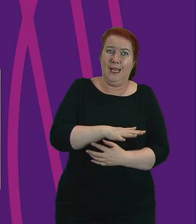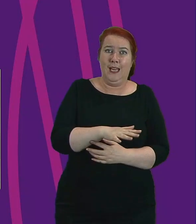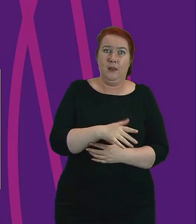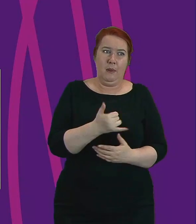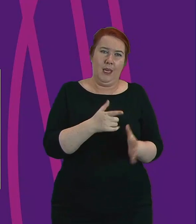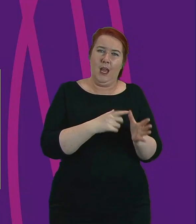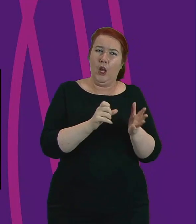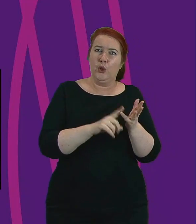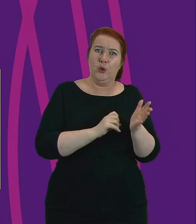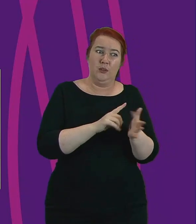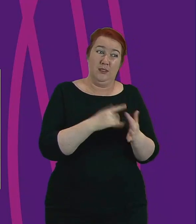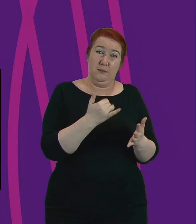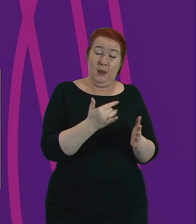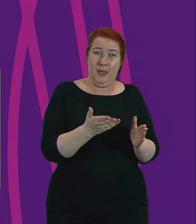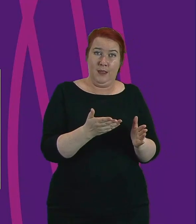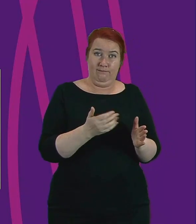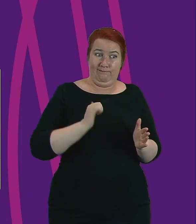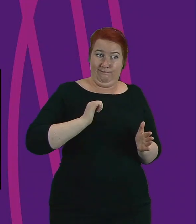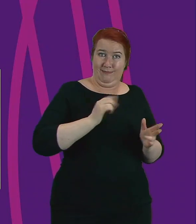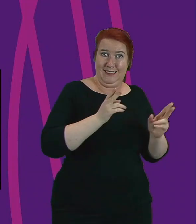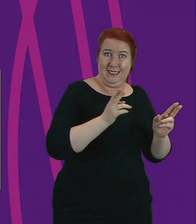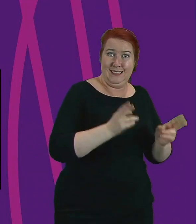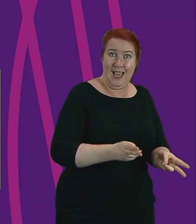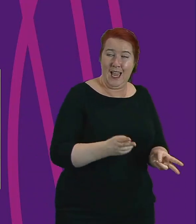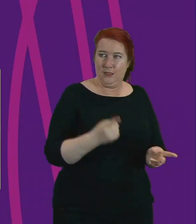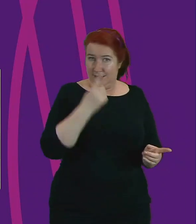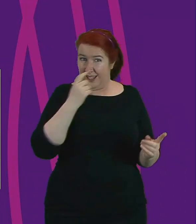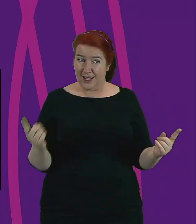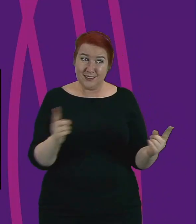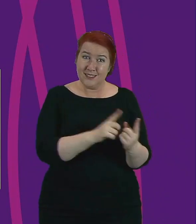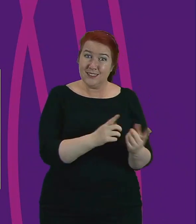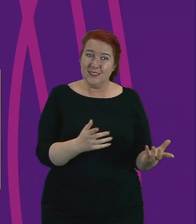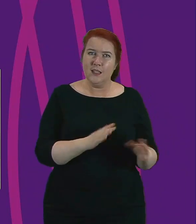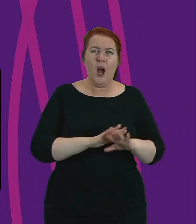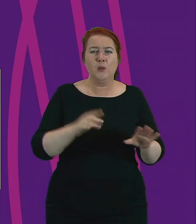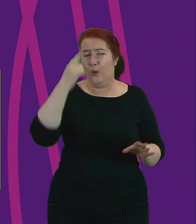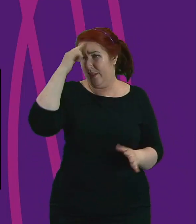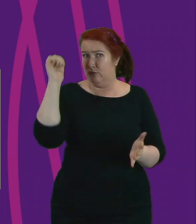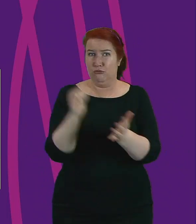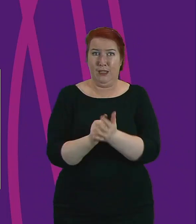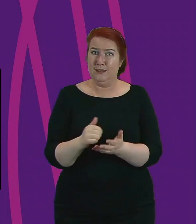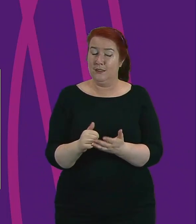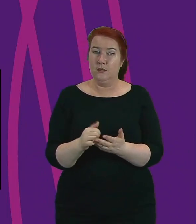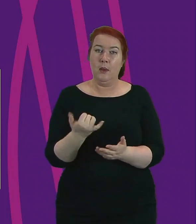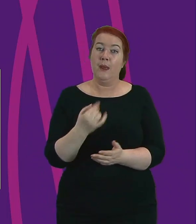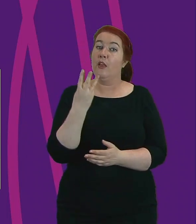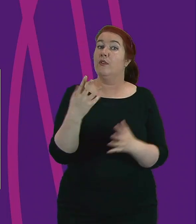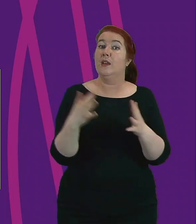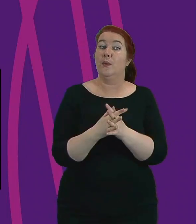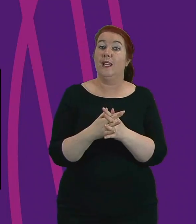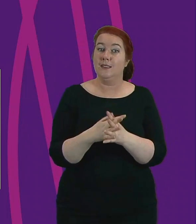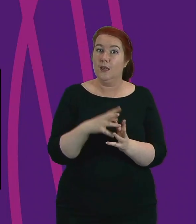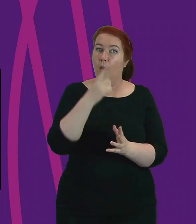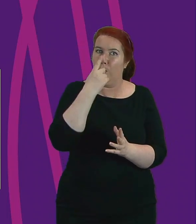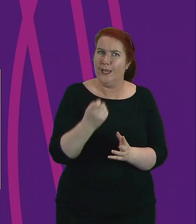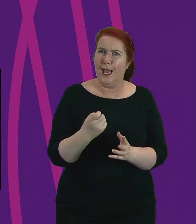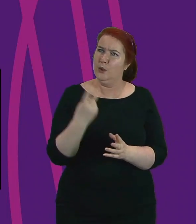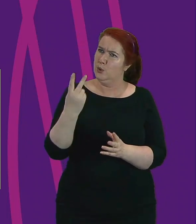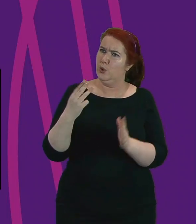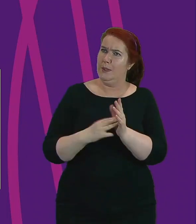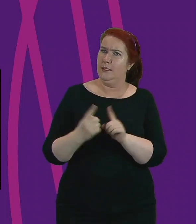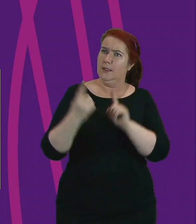might be in their final period of their life. I don't think it's right that in 3 weeks' time we're probably able to be 2 metres apart from a stranger